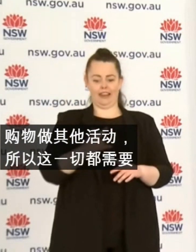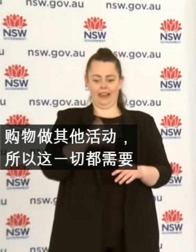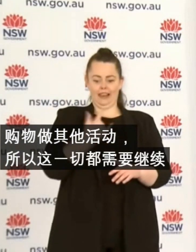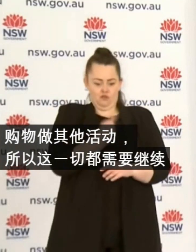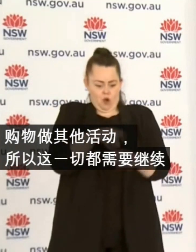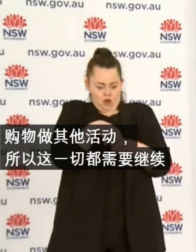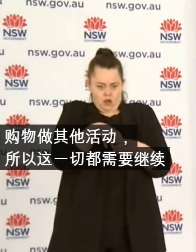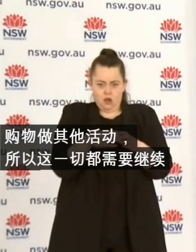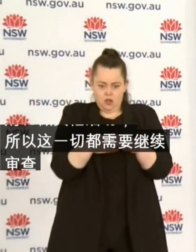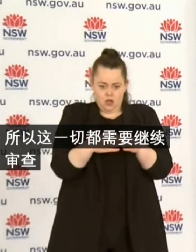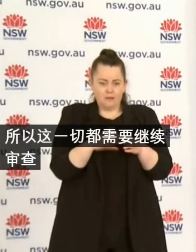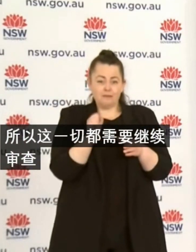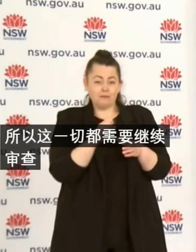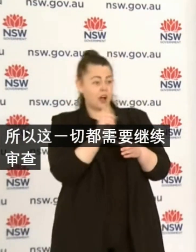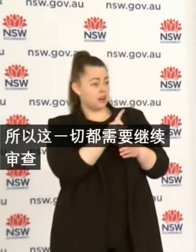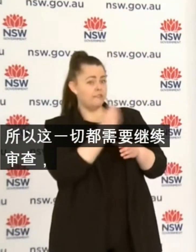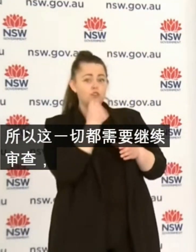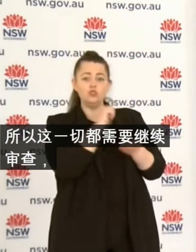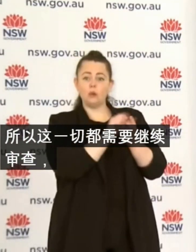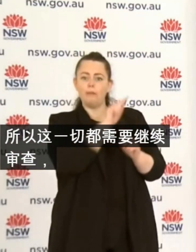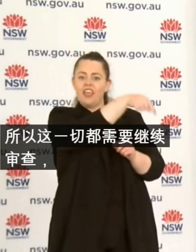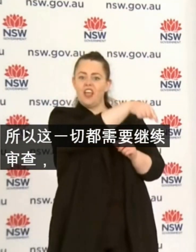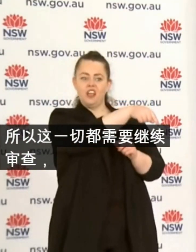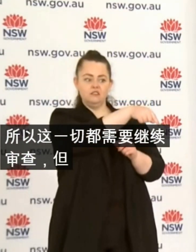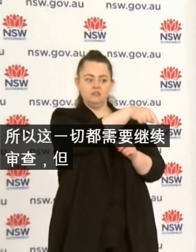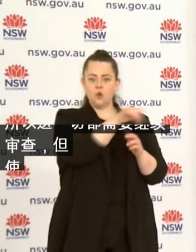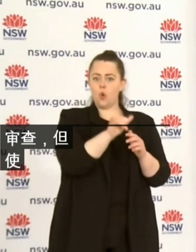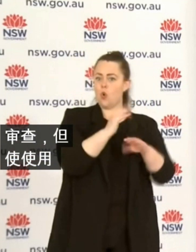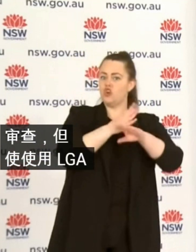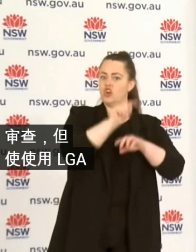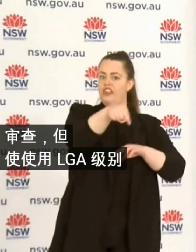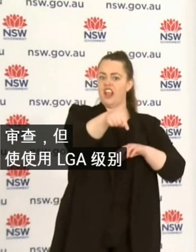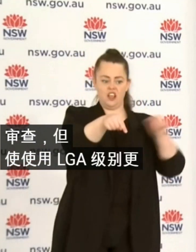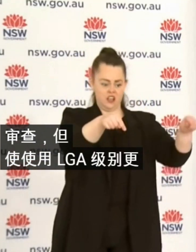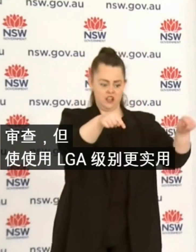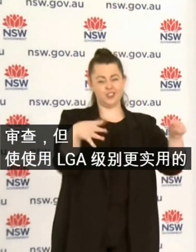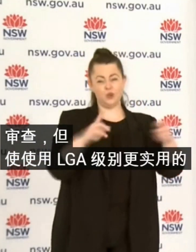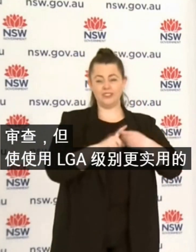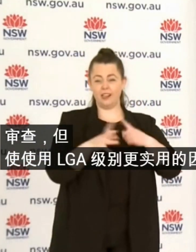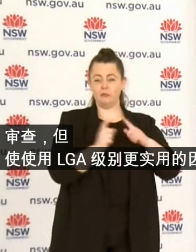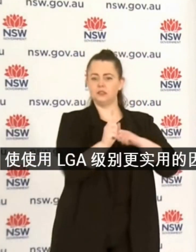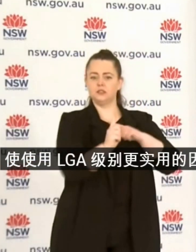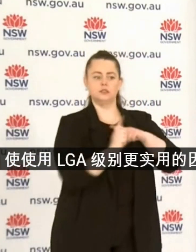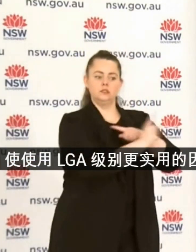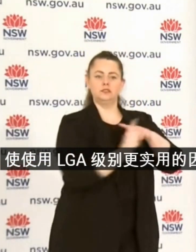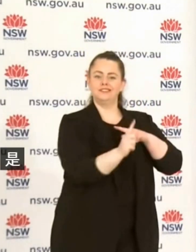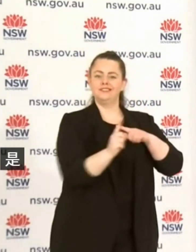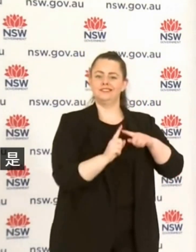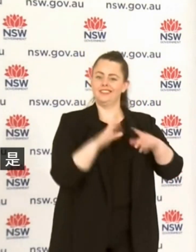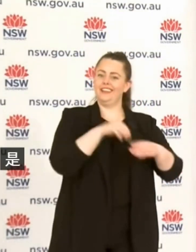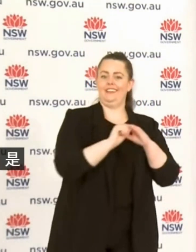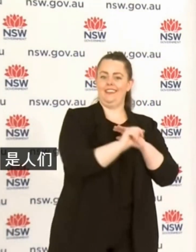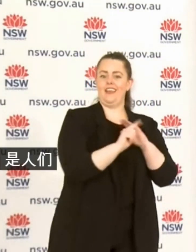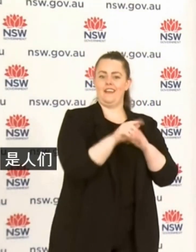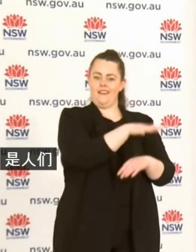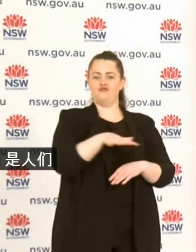all open to continued review, but one of the factors that makes it more practical to use an LGA level is the ability